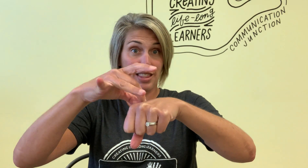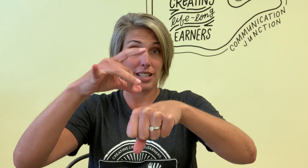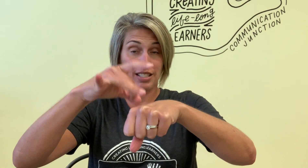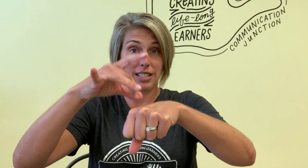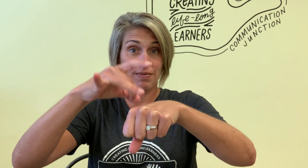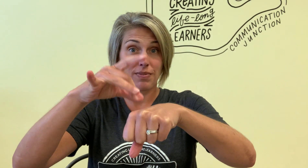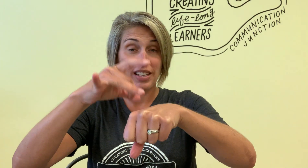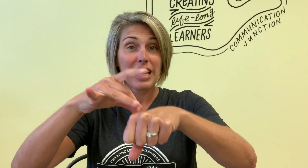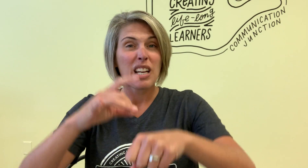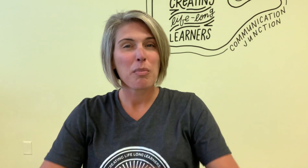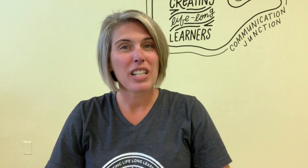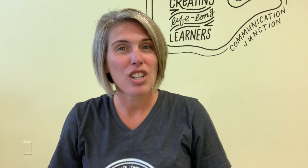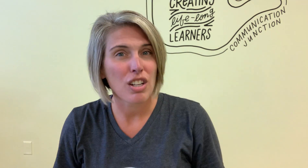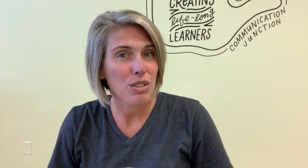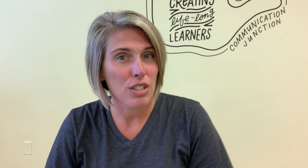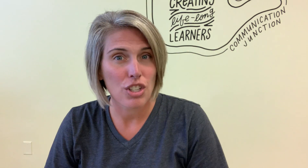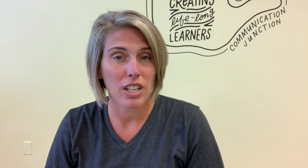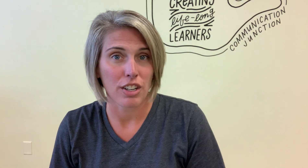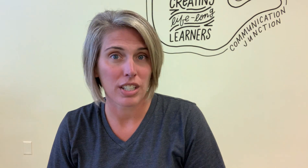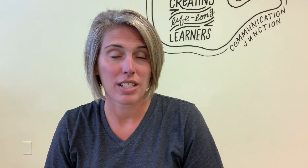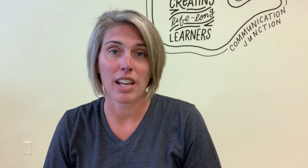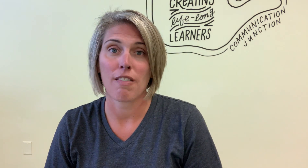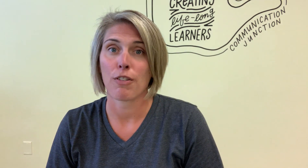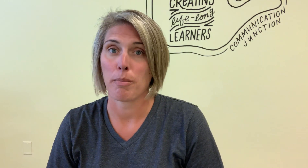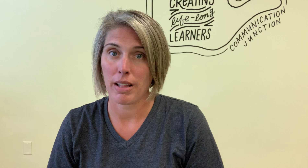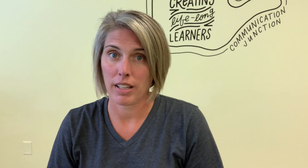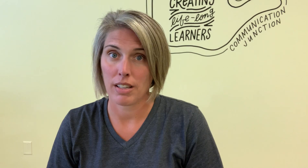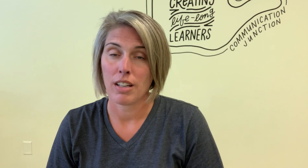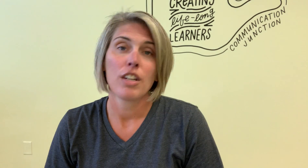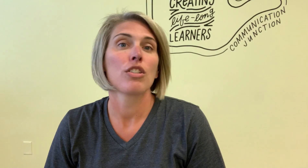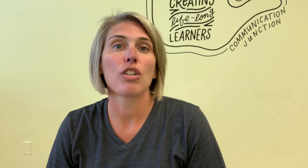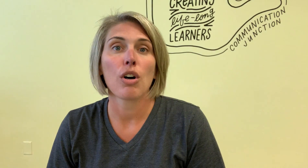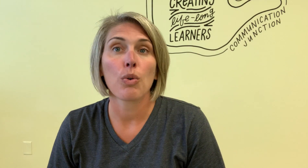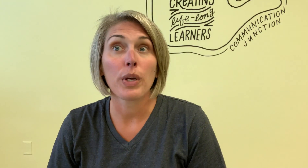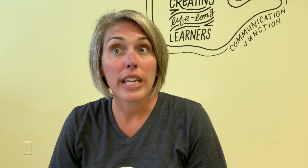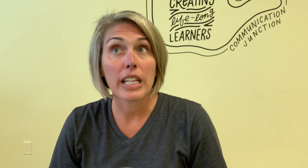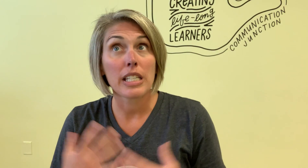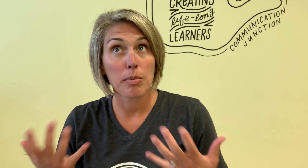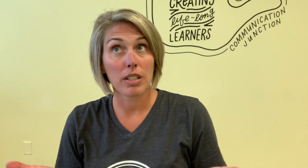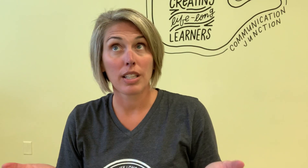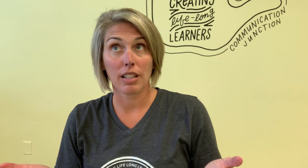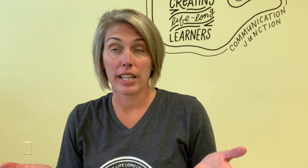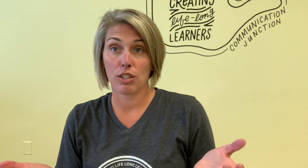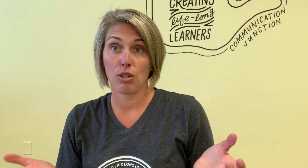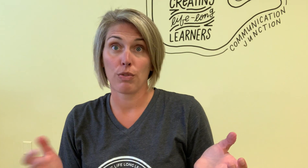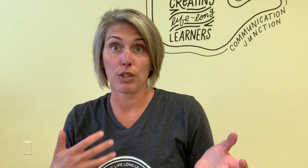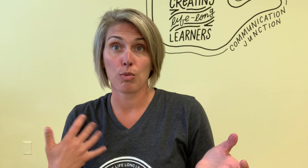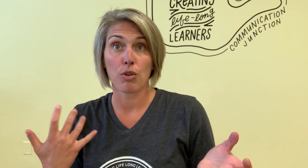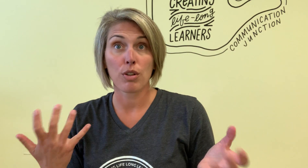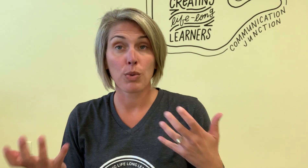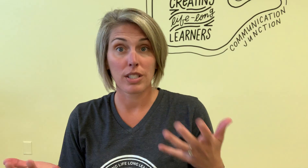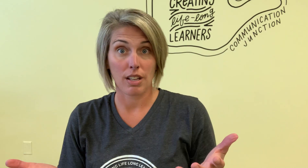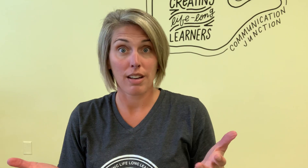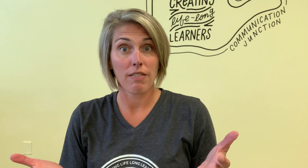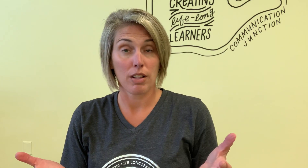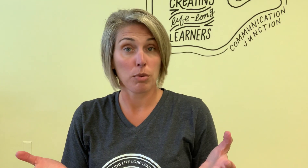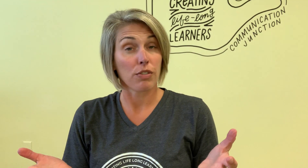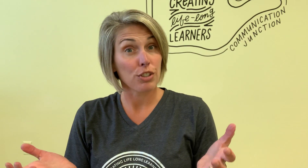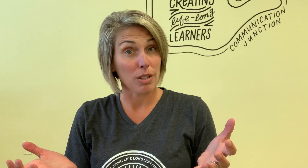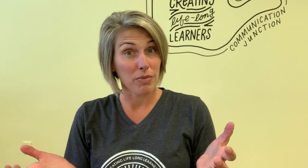this, but it's also the generic sign for melon. So we typically like to, if there's more than one sign available for